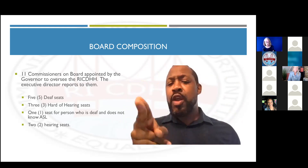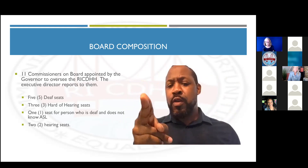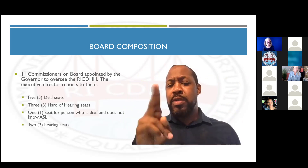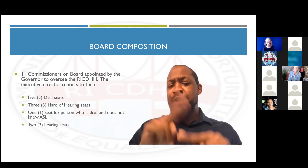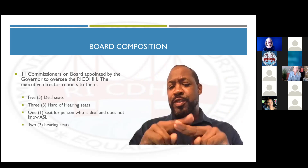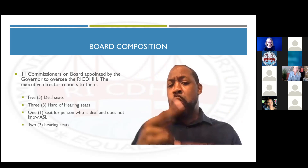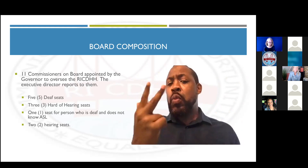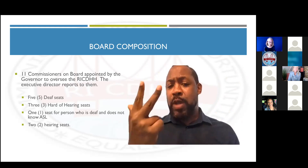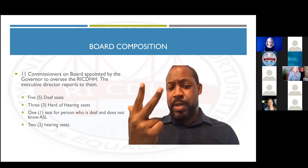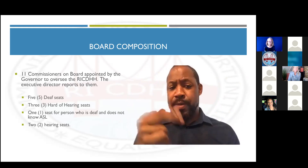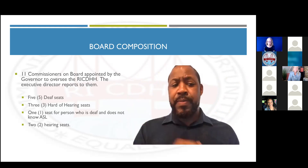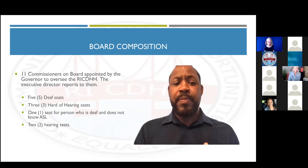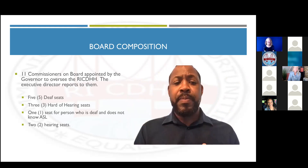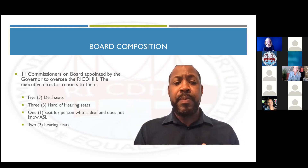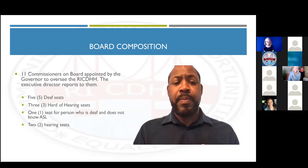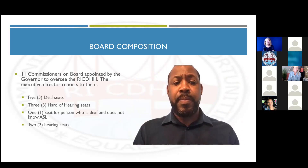We have hard of hearing seats, and there are 3 of those.